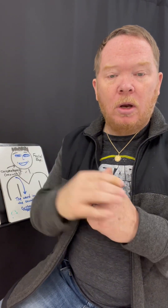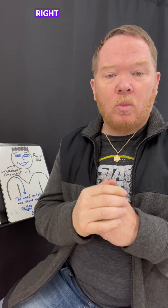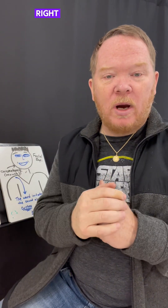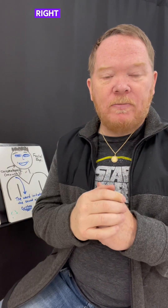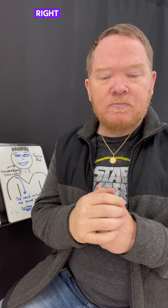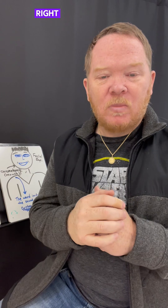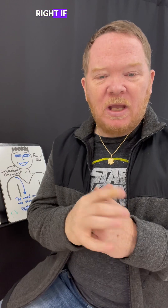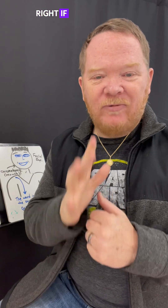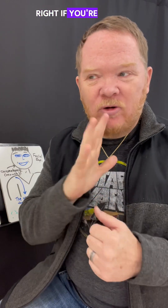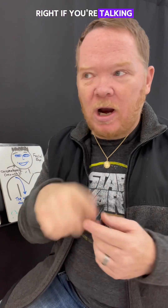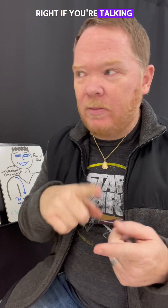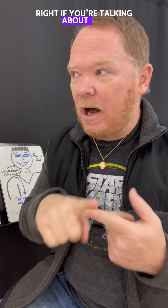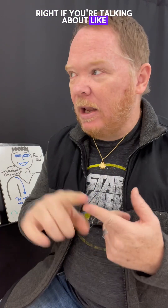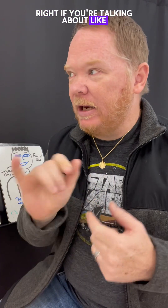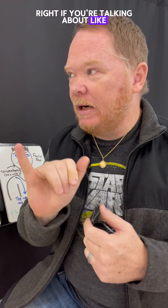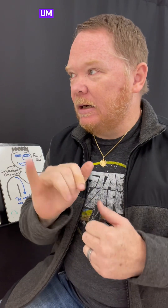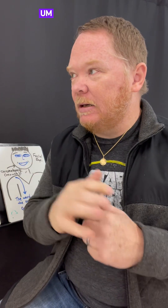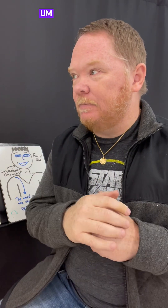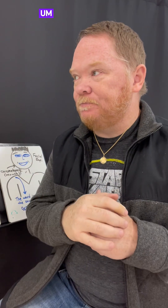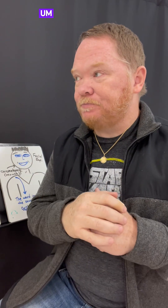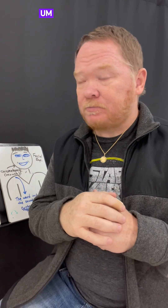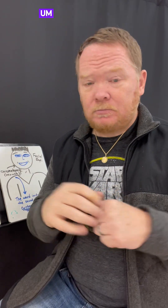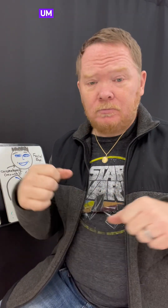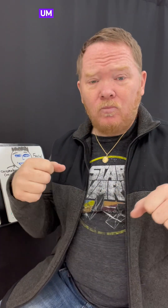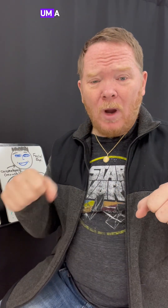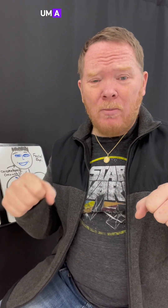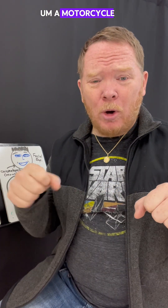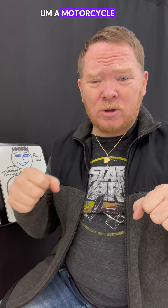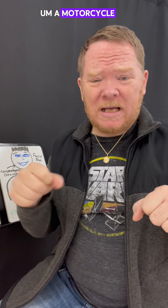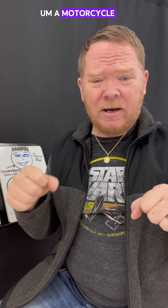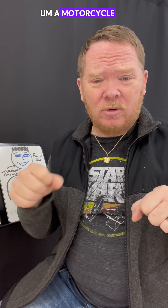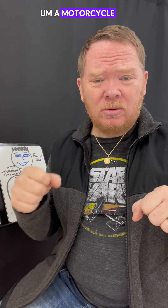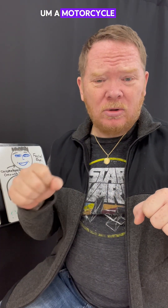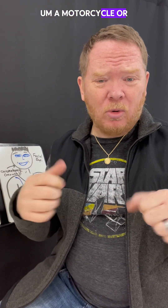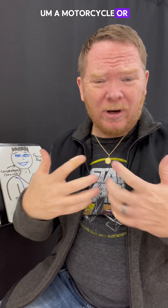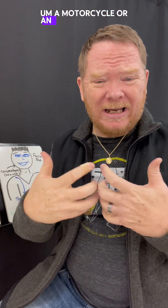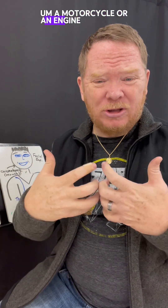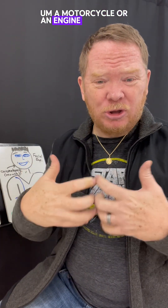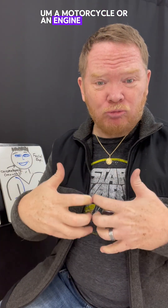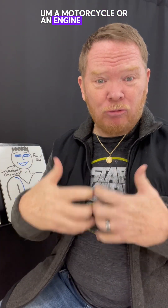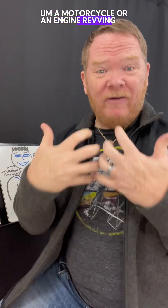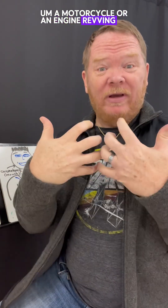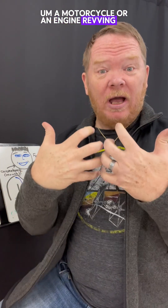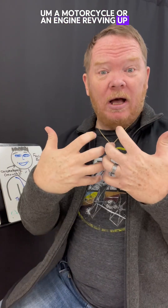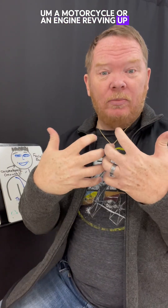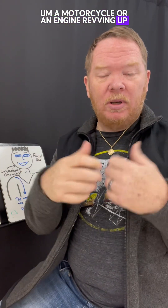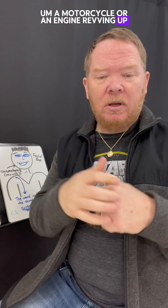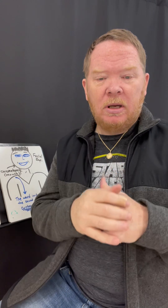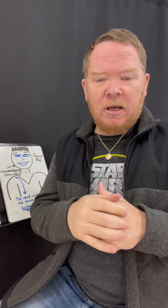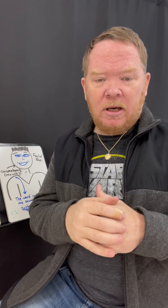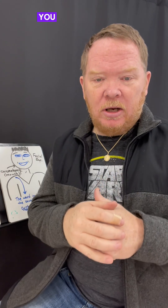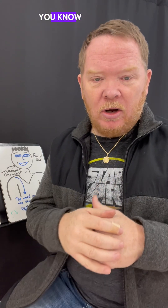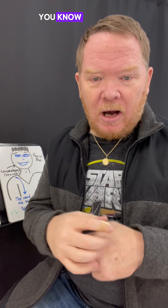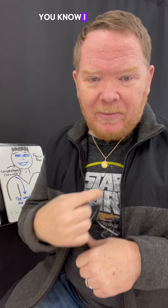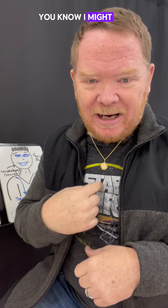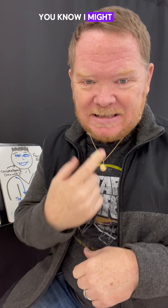right? If you're talking about like a motorcycle or an engine revving up, I might